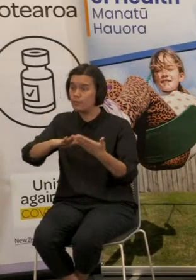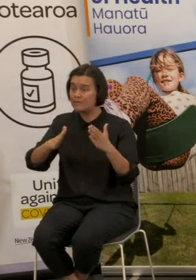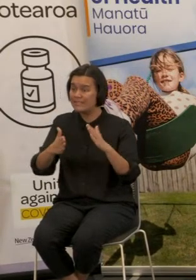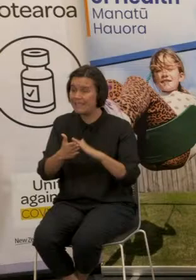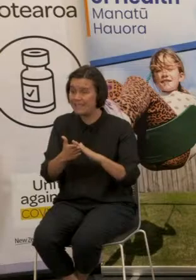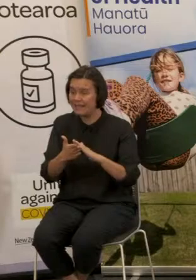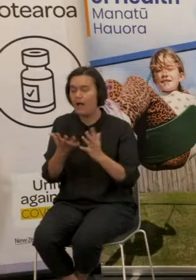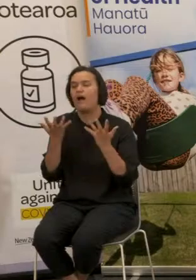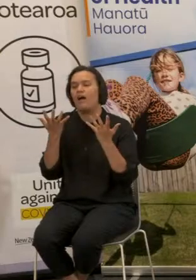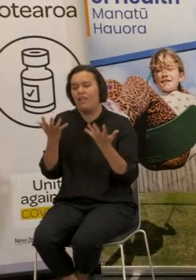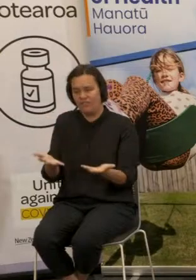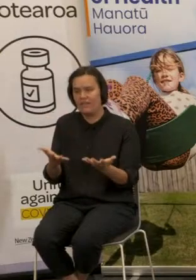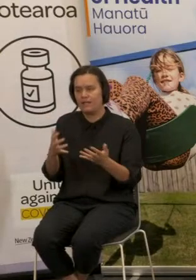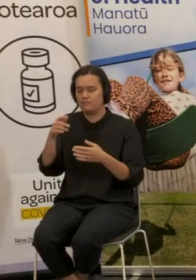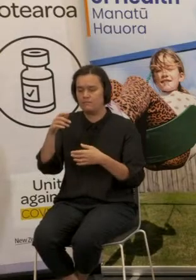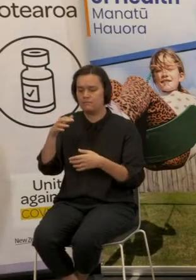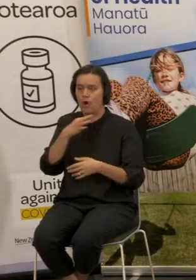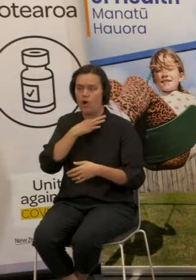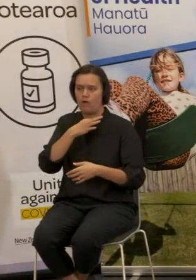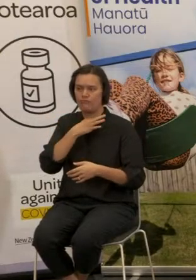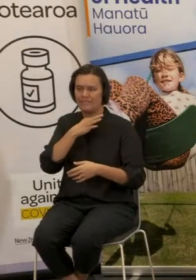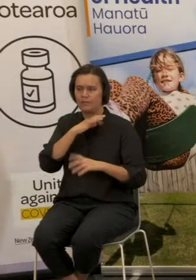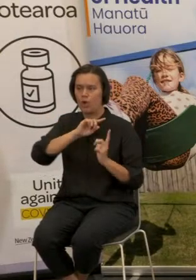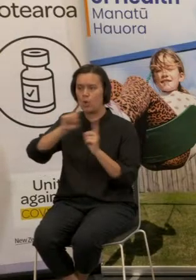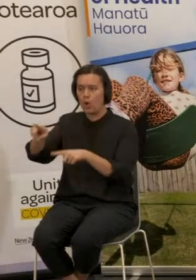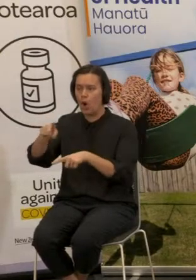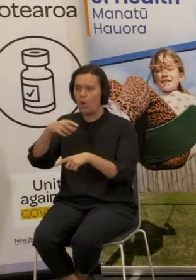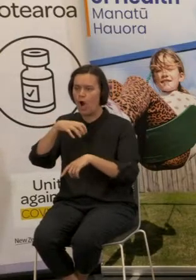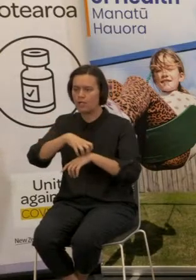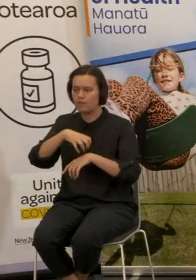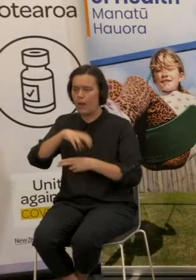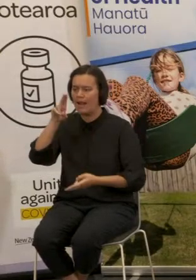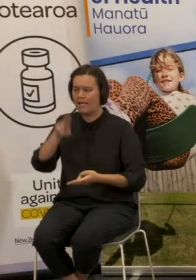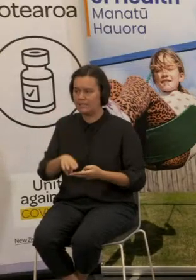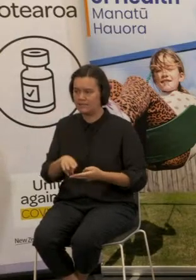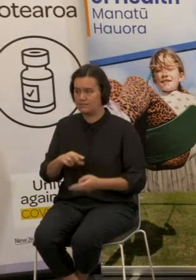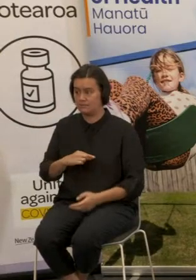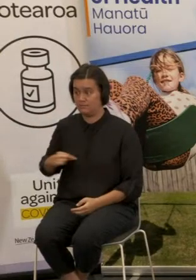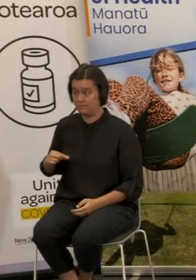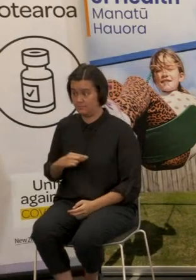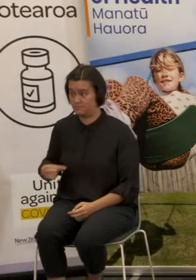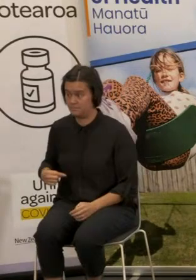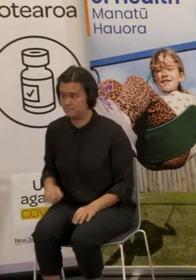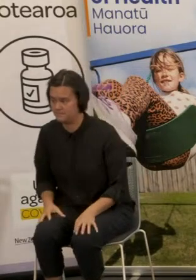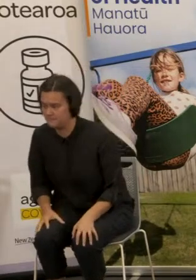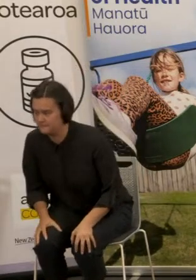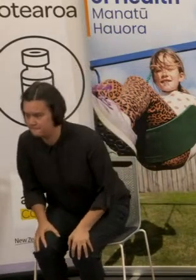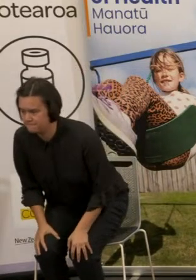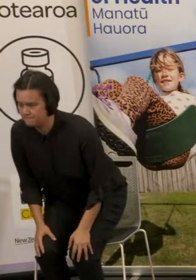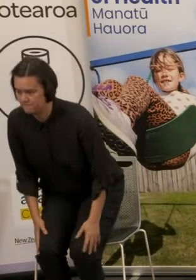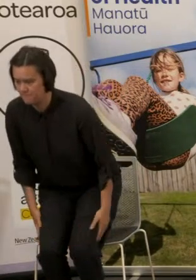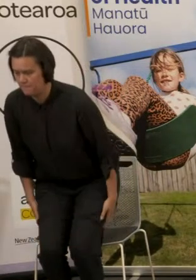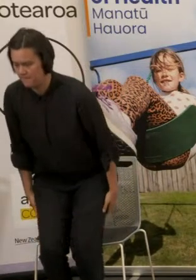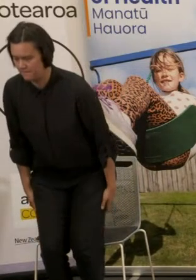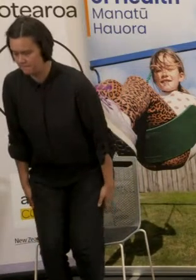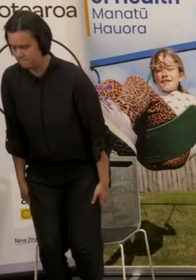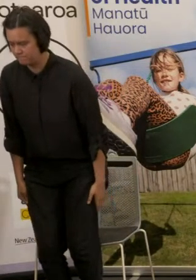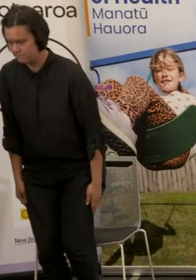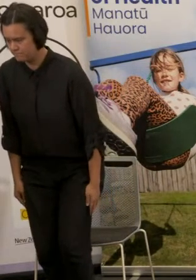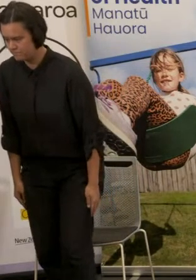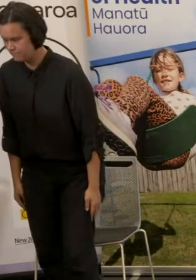And I think on that point, Dr Bloomfield has actually got some further insights to add. Well, kia ora, Tamati, and thanks for